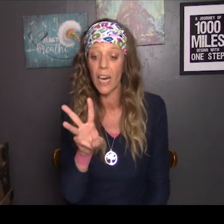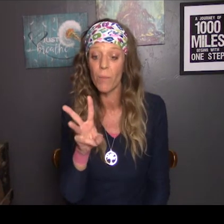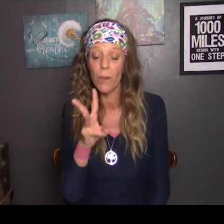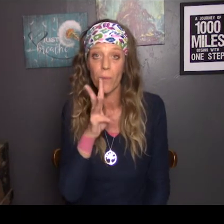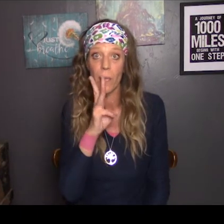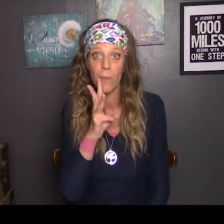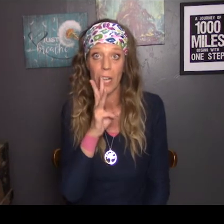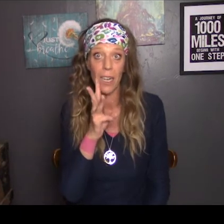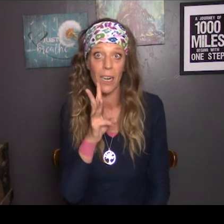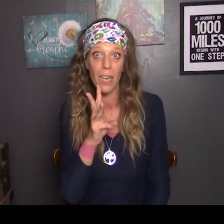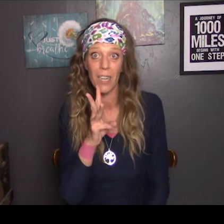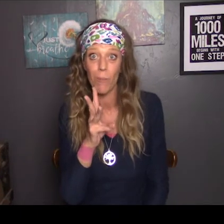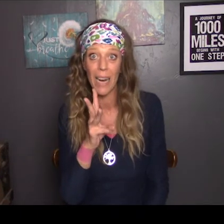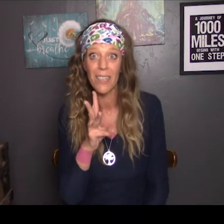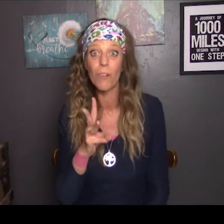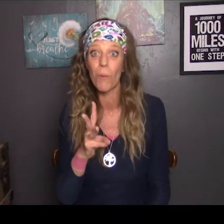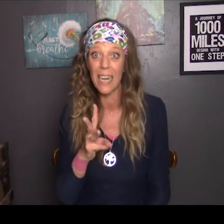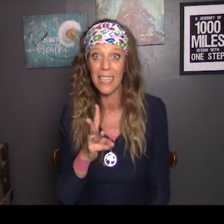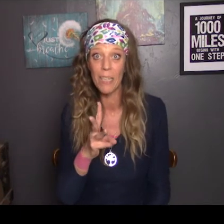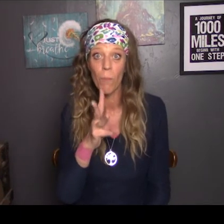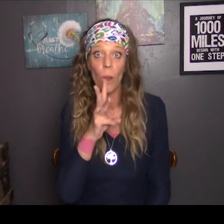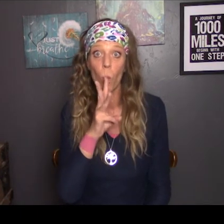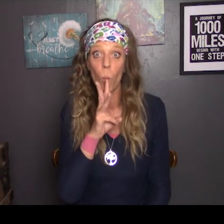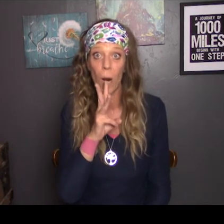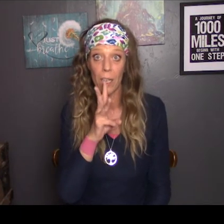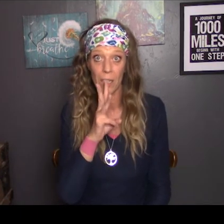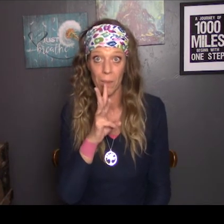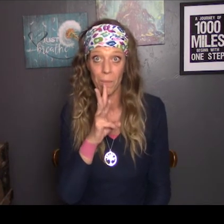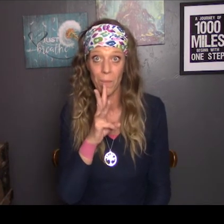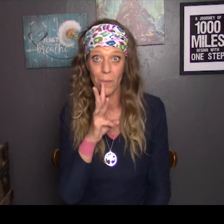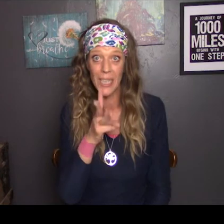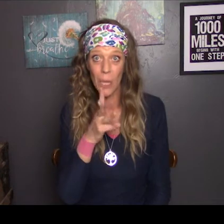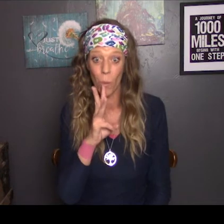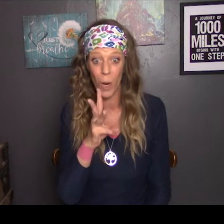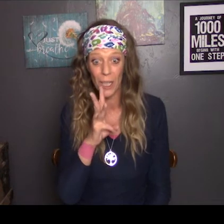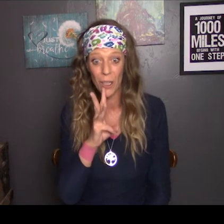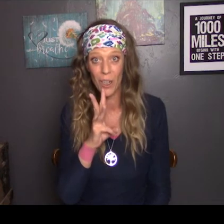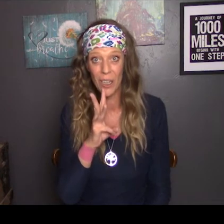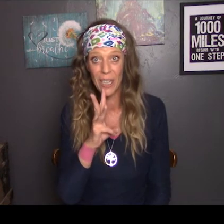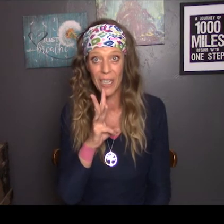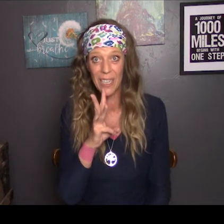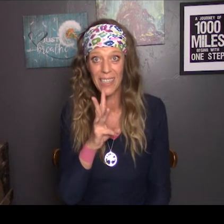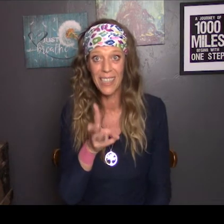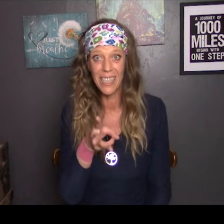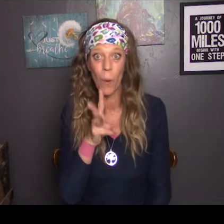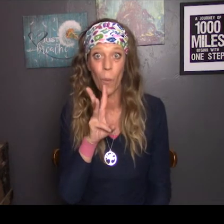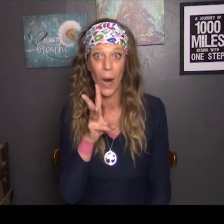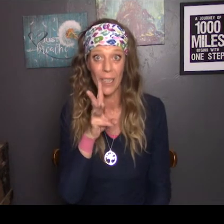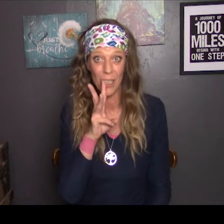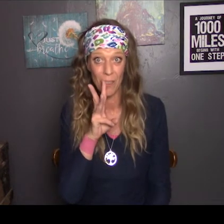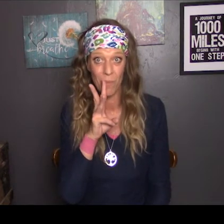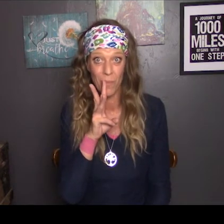your first finger on your mouth twice. Water. Water. Water.